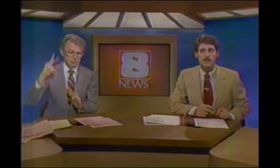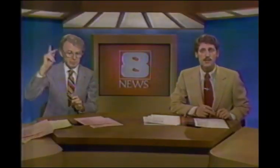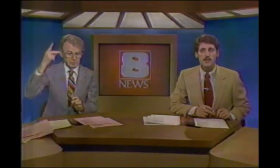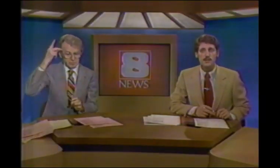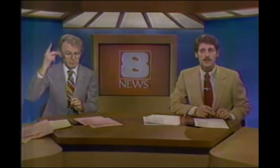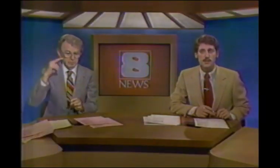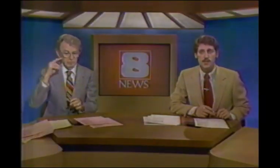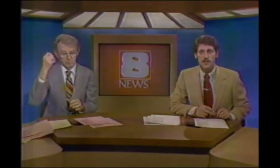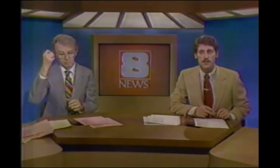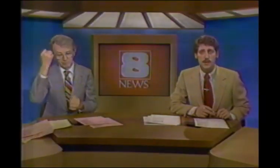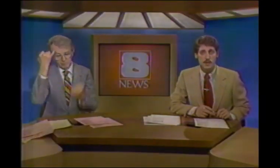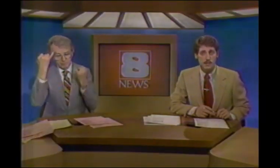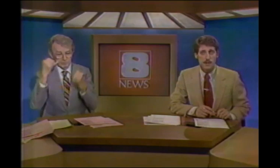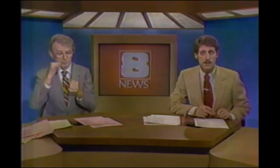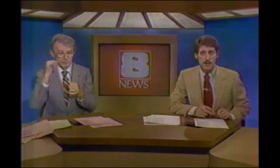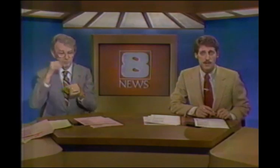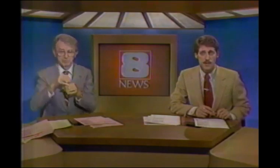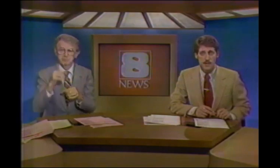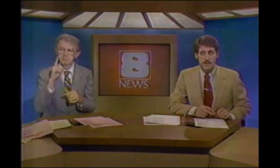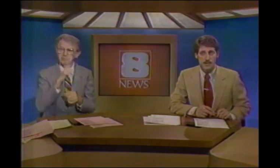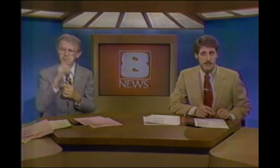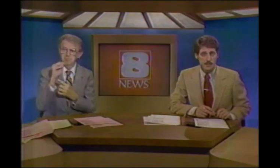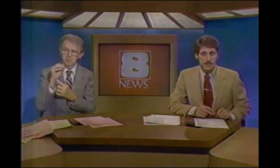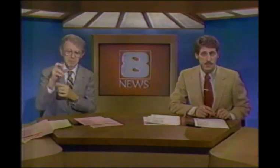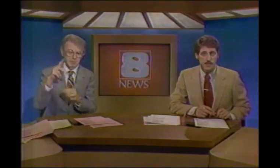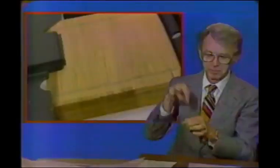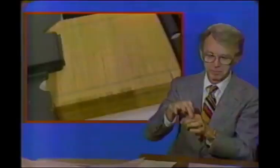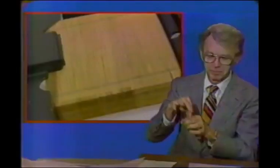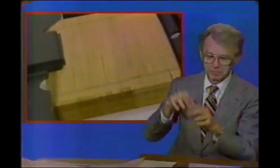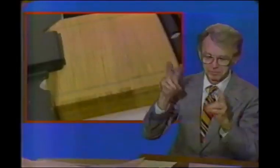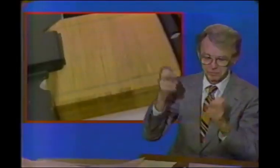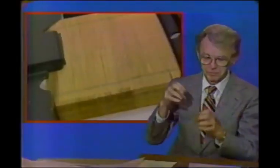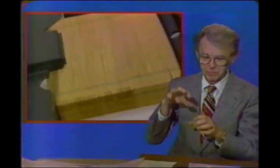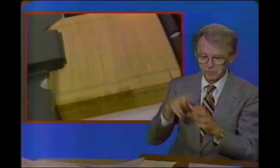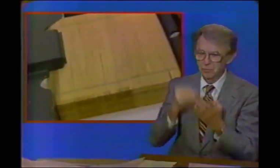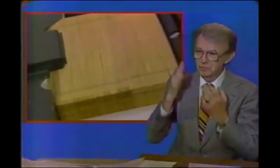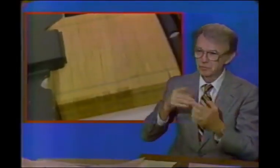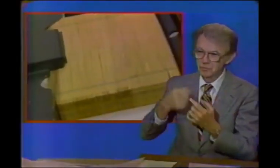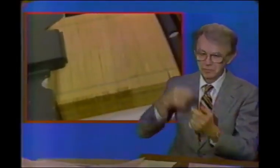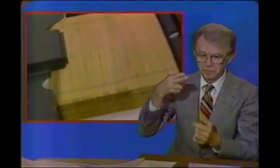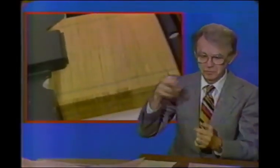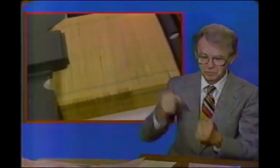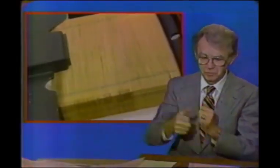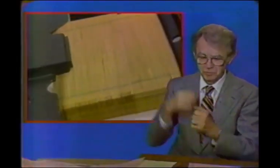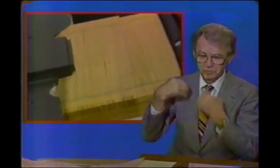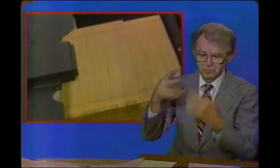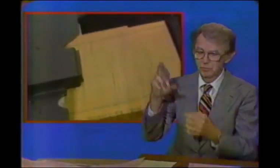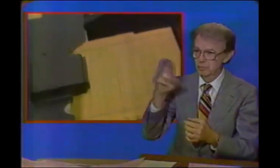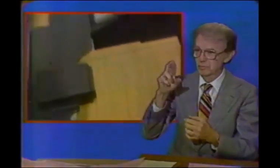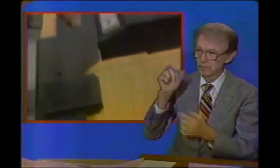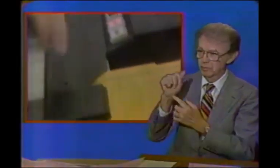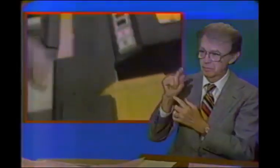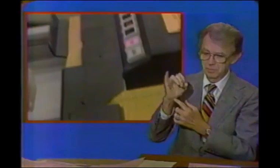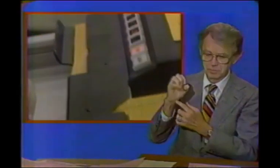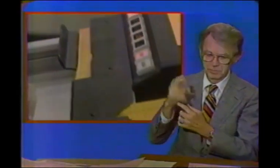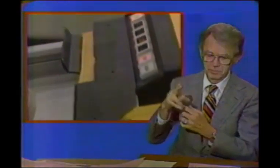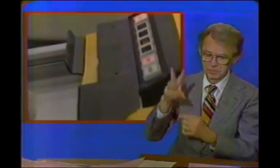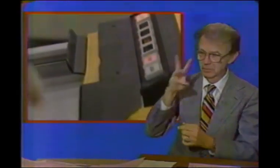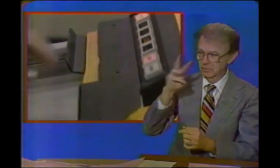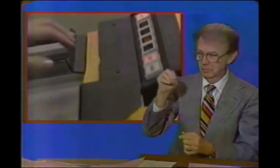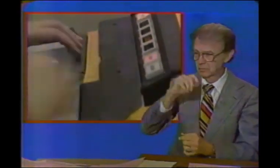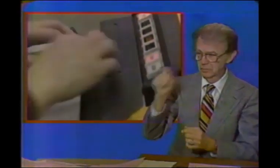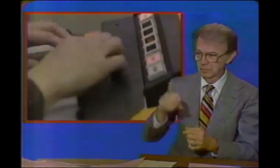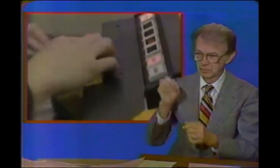express their political views yesterday in a mock election. The students, mostly high schoolers, gave Republican Governor Vic Atiyeh about 60% of their